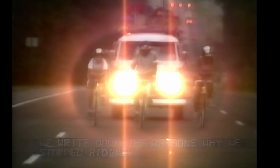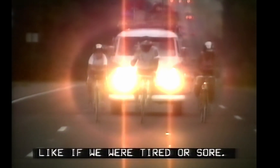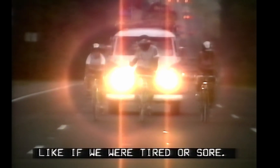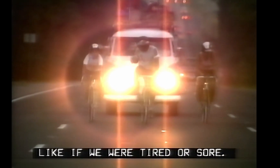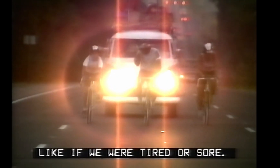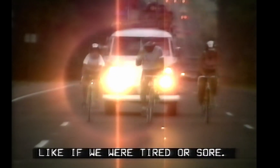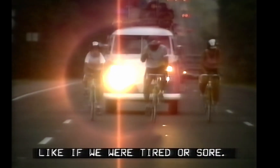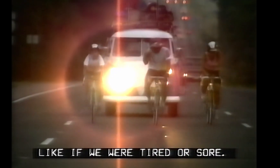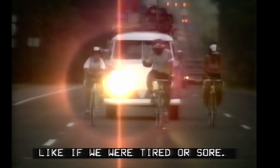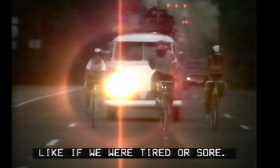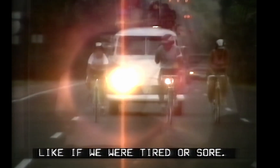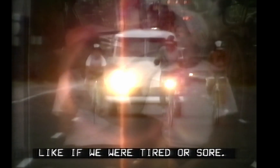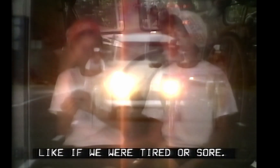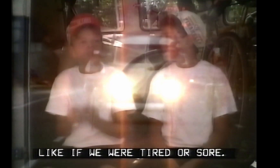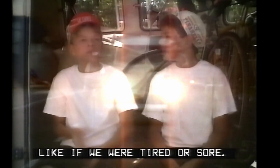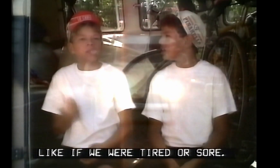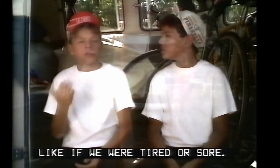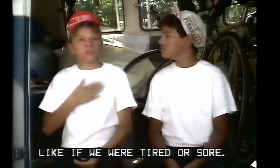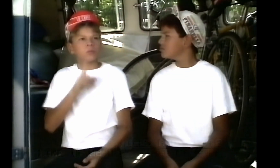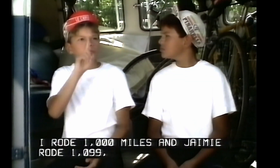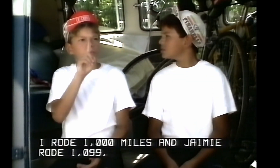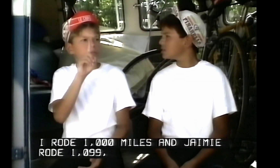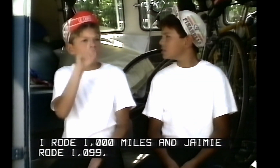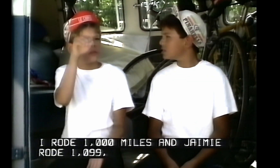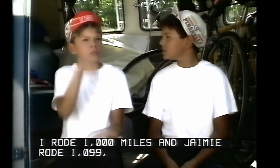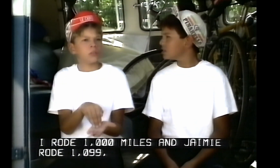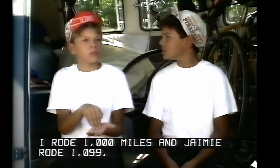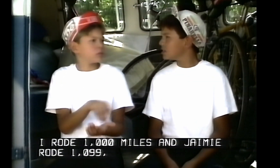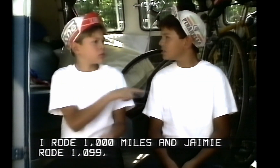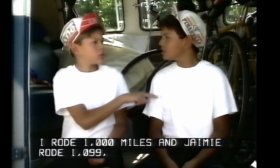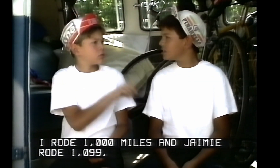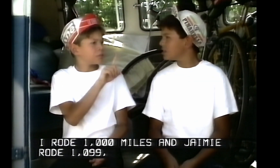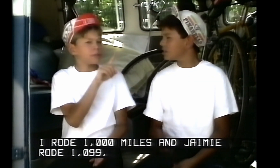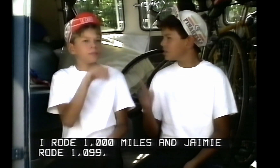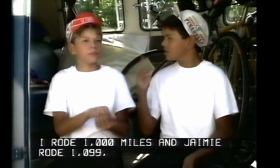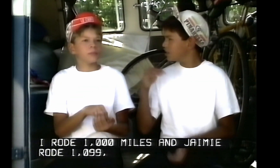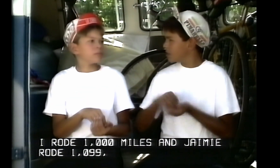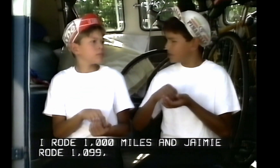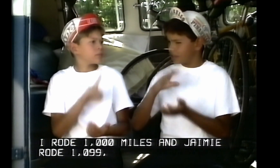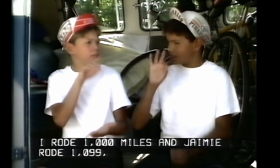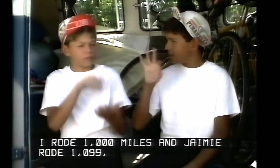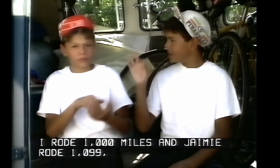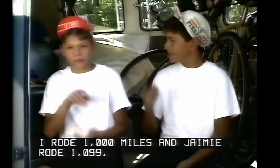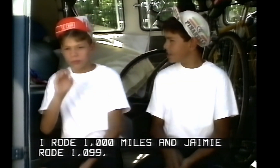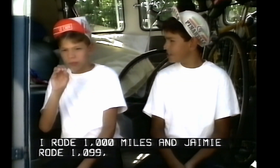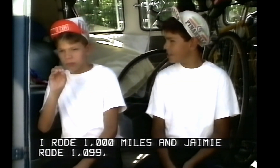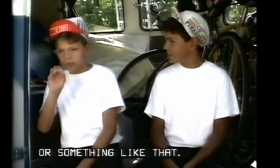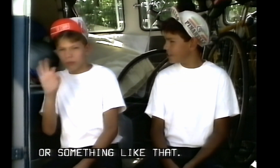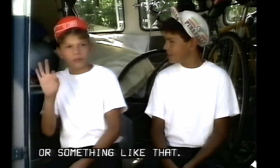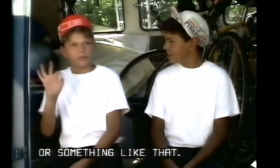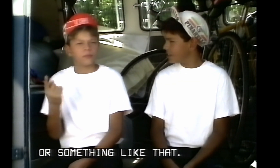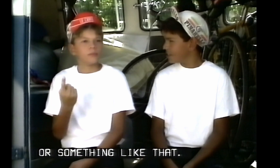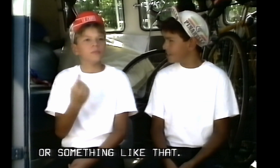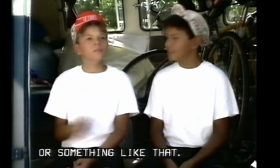per hour, and their fastest speed going downhill can reach 50 miles per hour. I've been driving so many